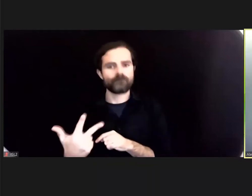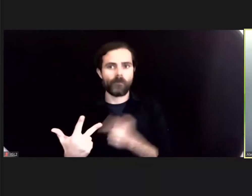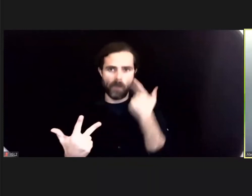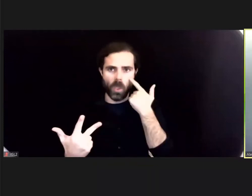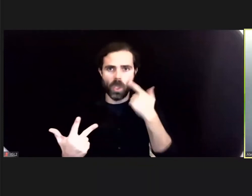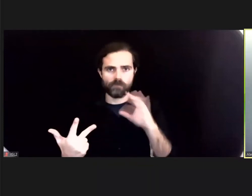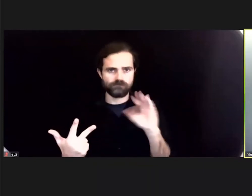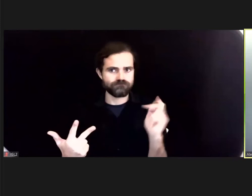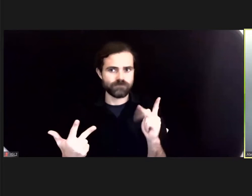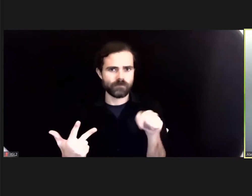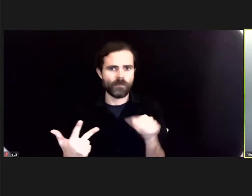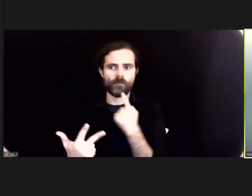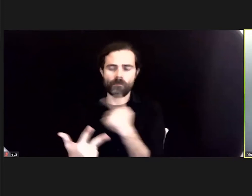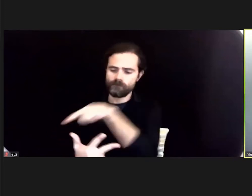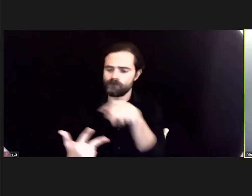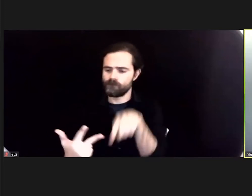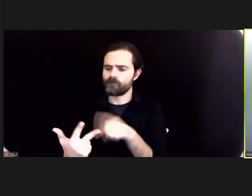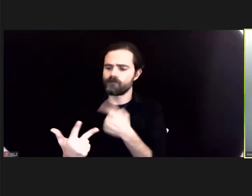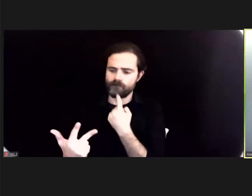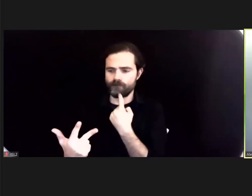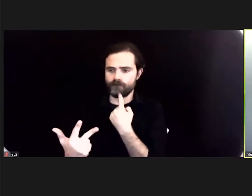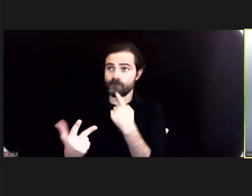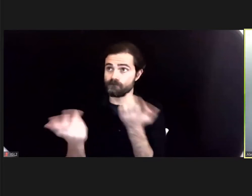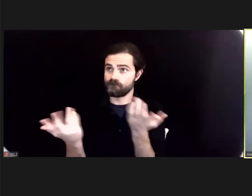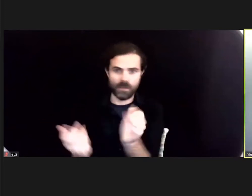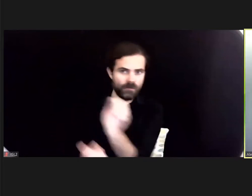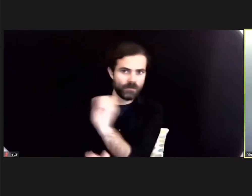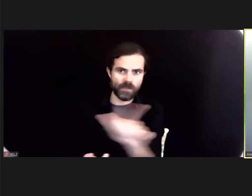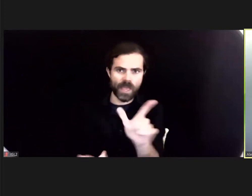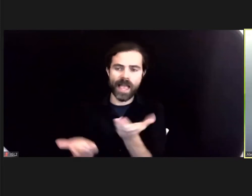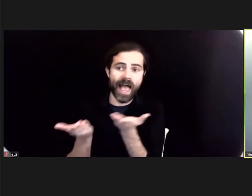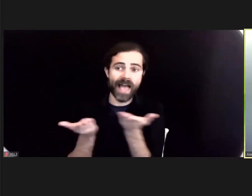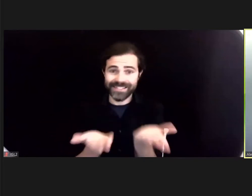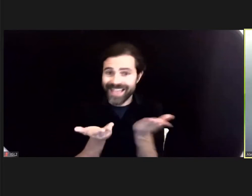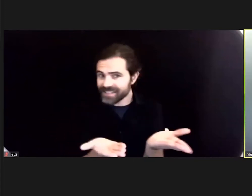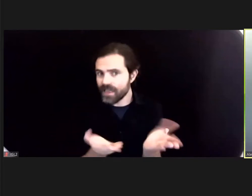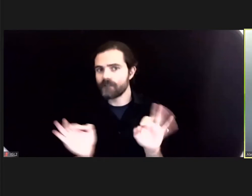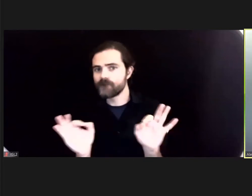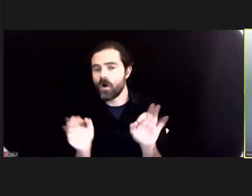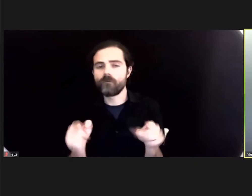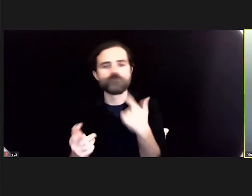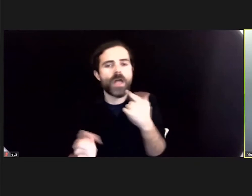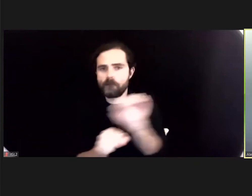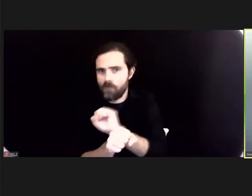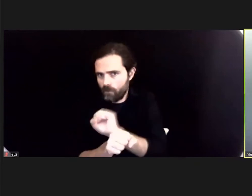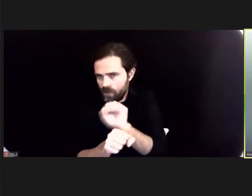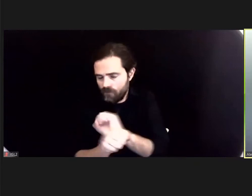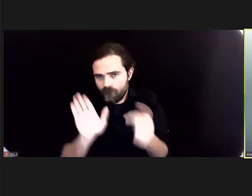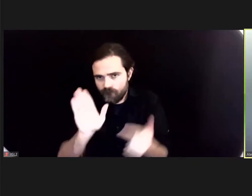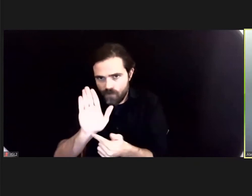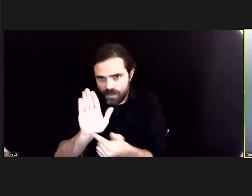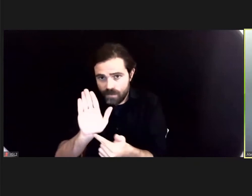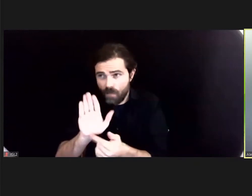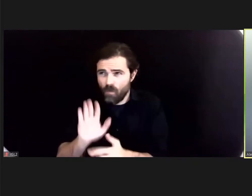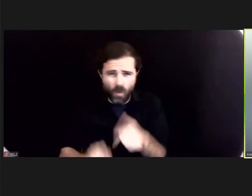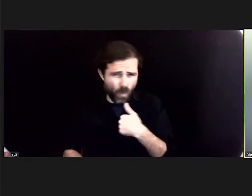technology or a piece of assistive technology. In employment, for example, even though we have legislation on employment, we have